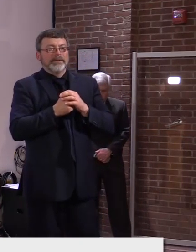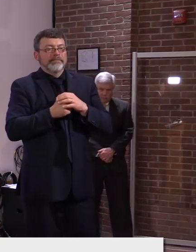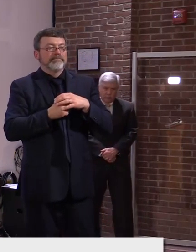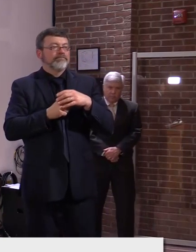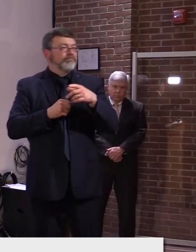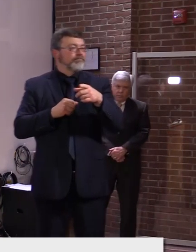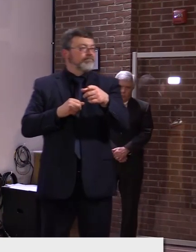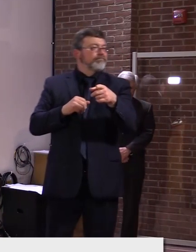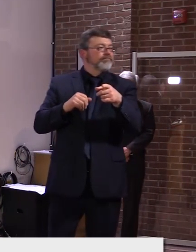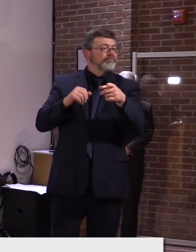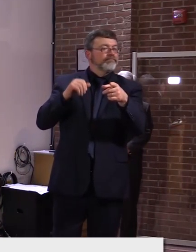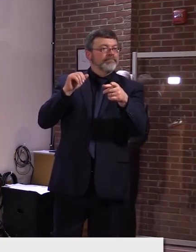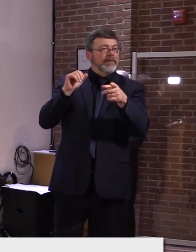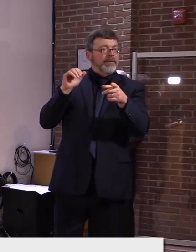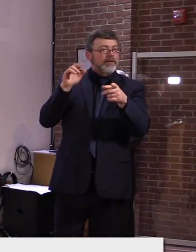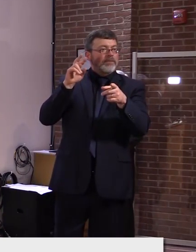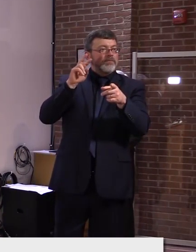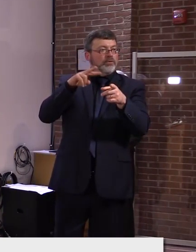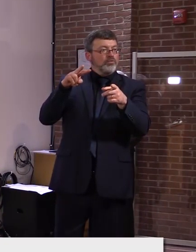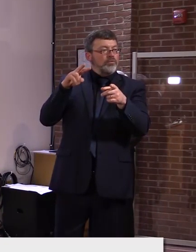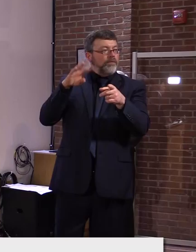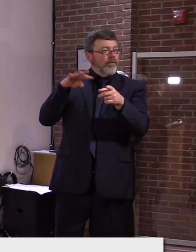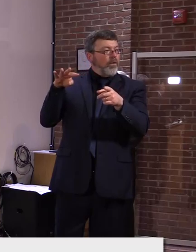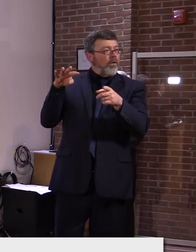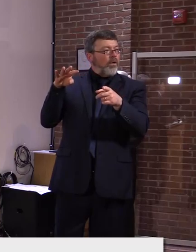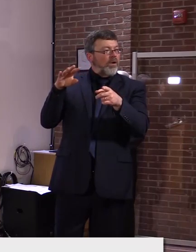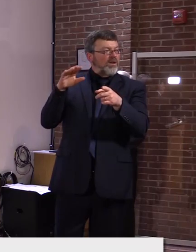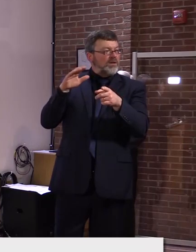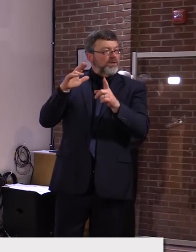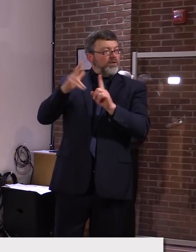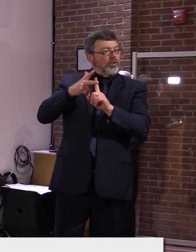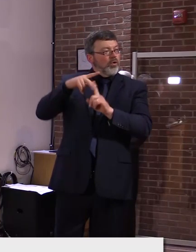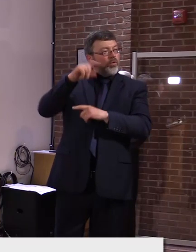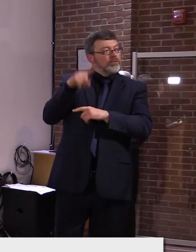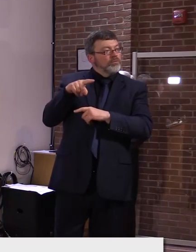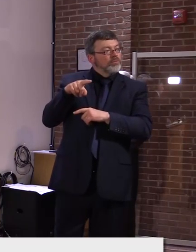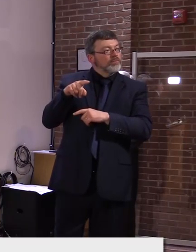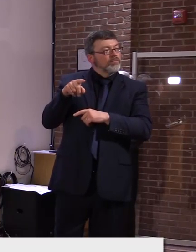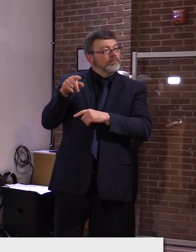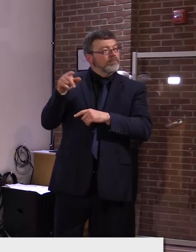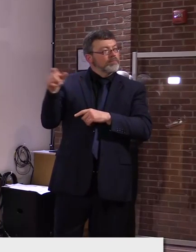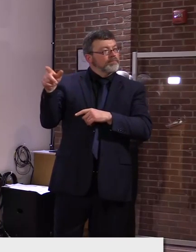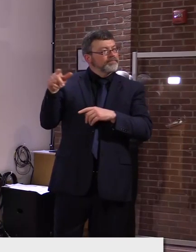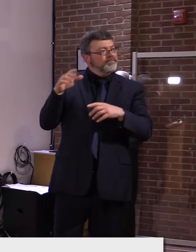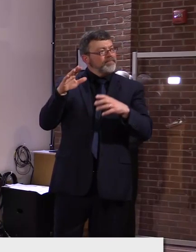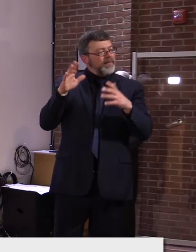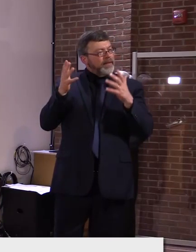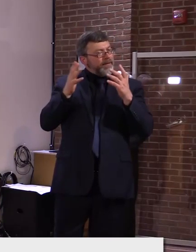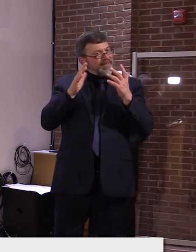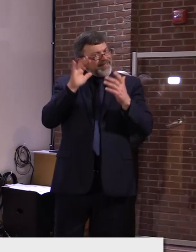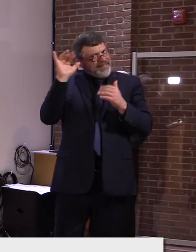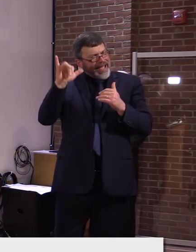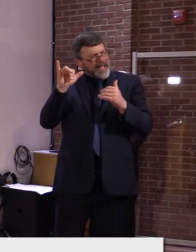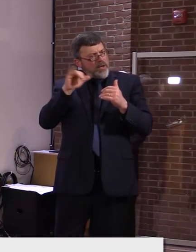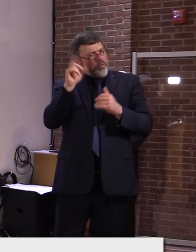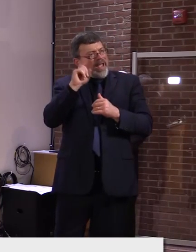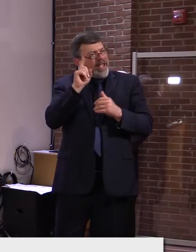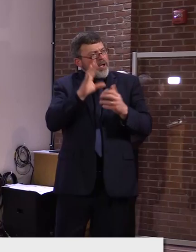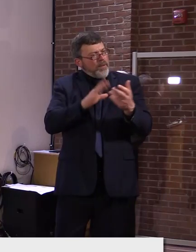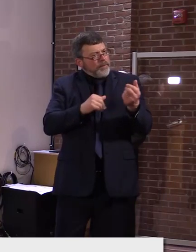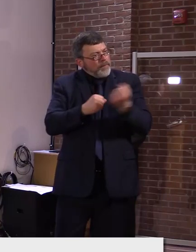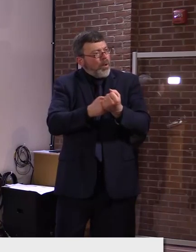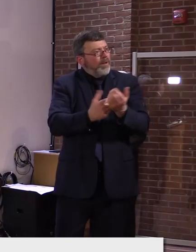for re-education of workforce and technical centers, VTC?